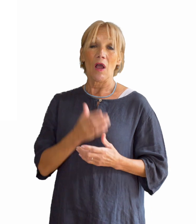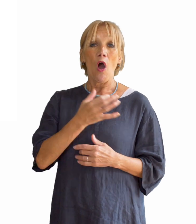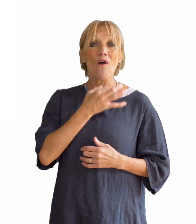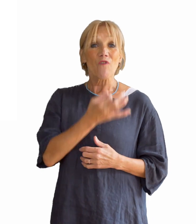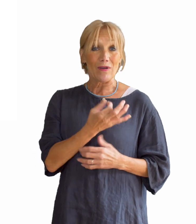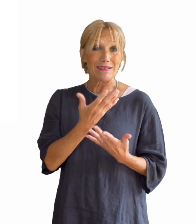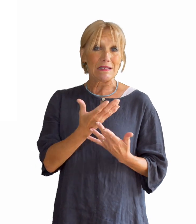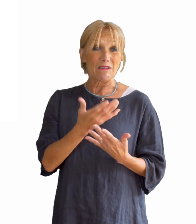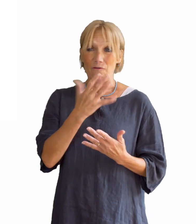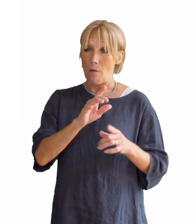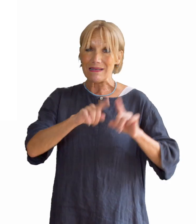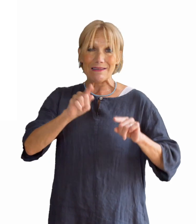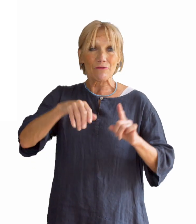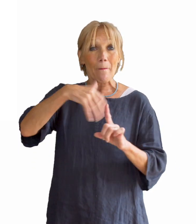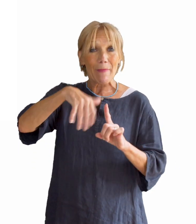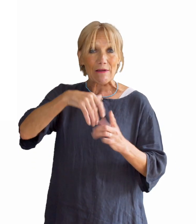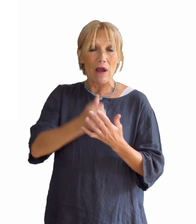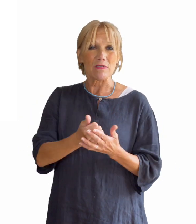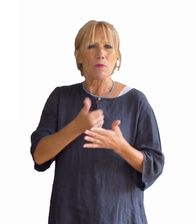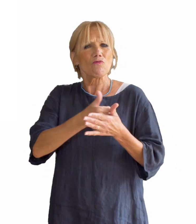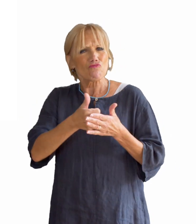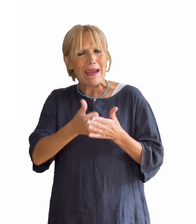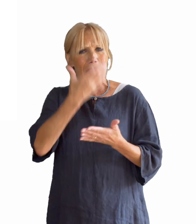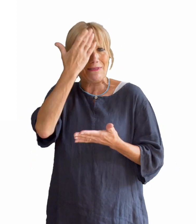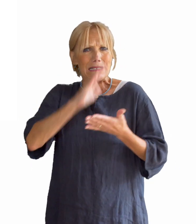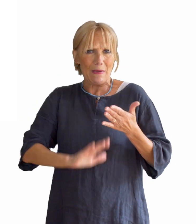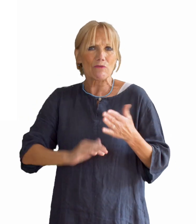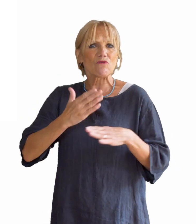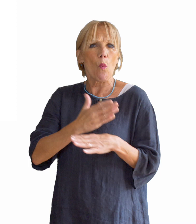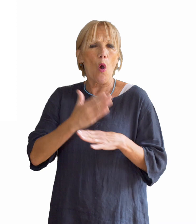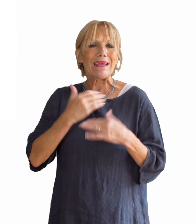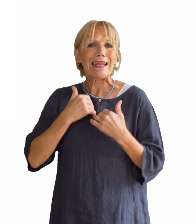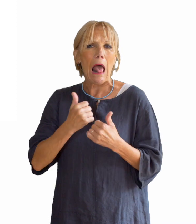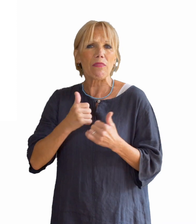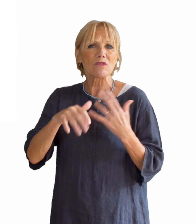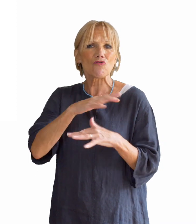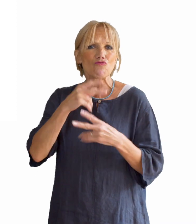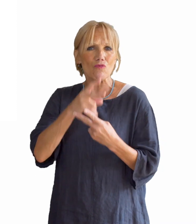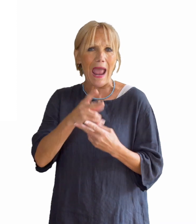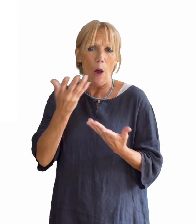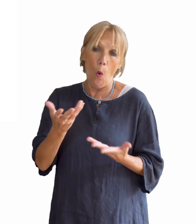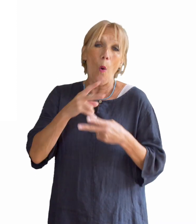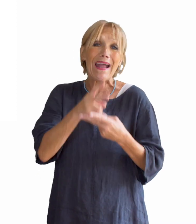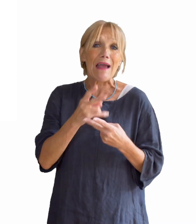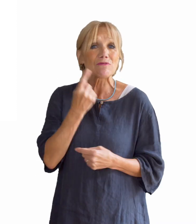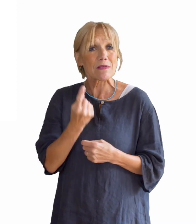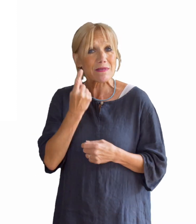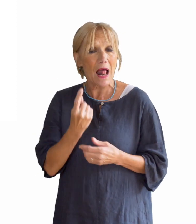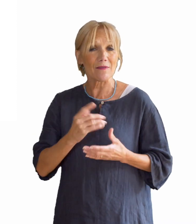Volunteers can come from various backgrounds but often have experience of working in health and social care or caring for a family member or